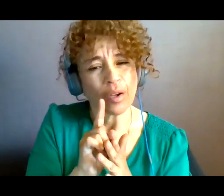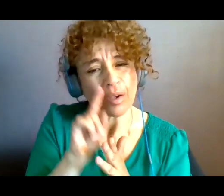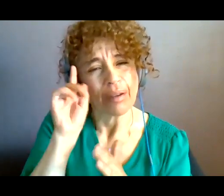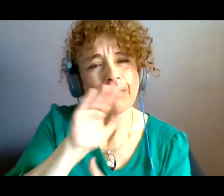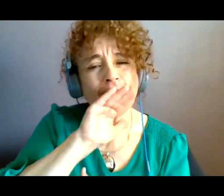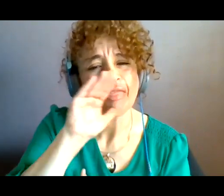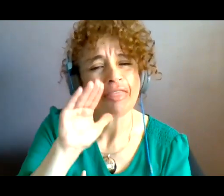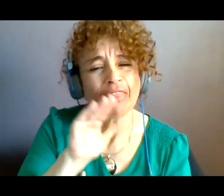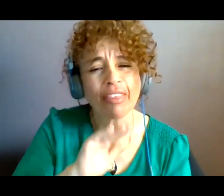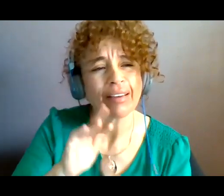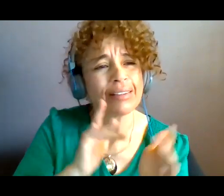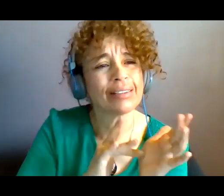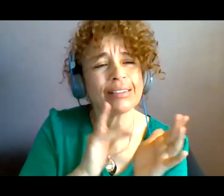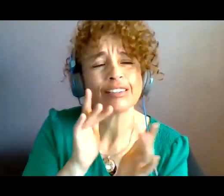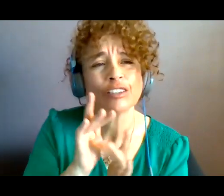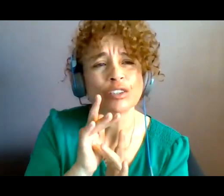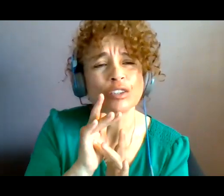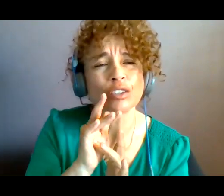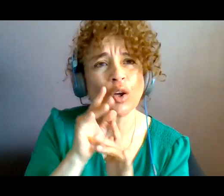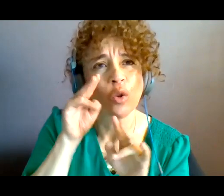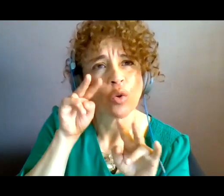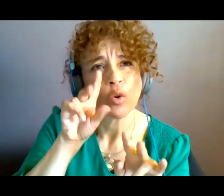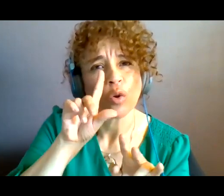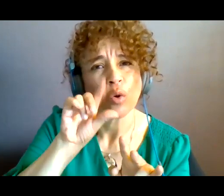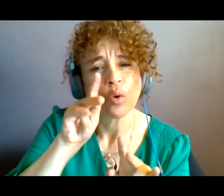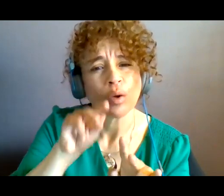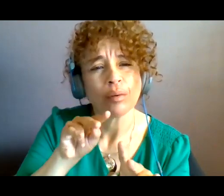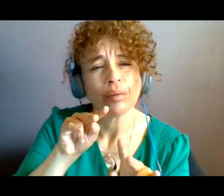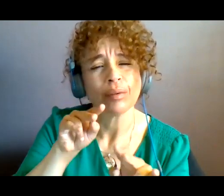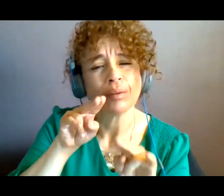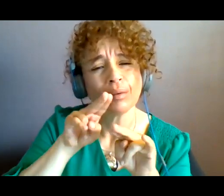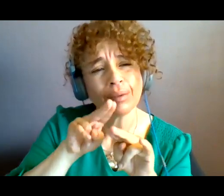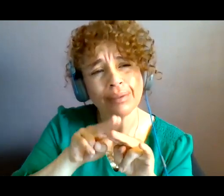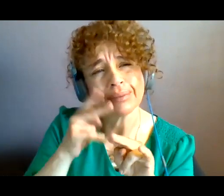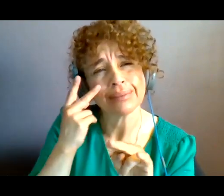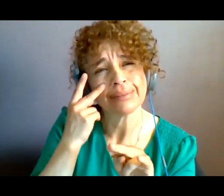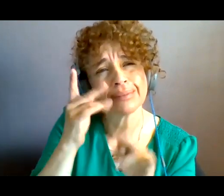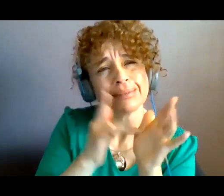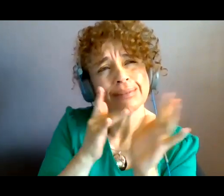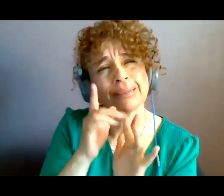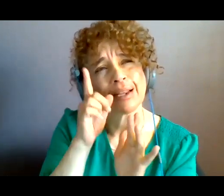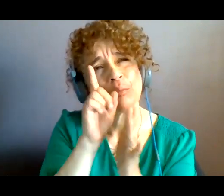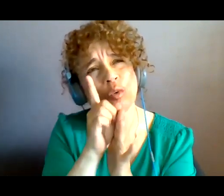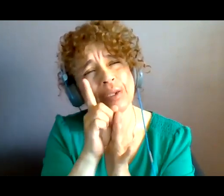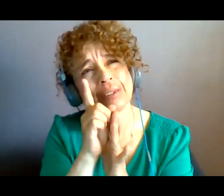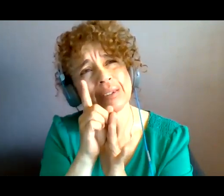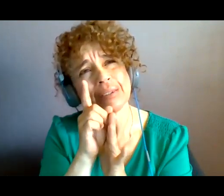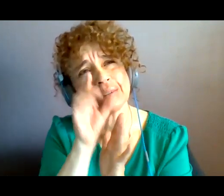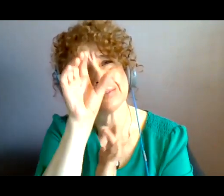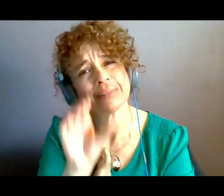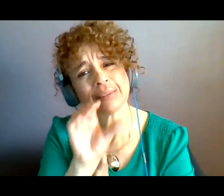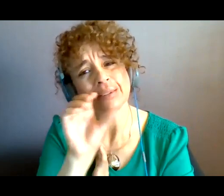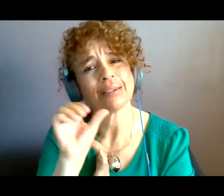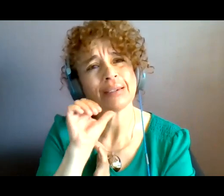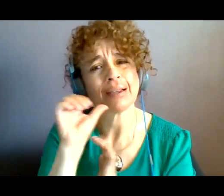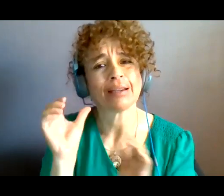never thought about Jesus looking and Jesus seeing in that moment. And if that's not